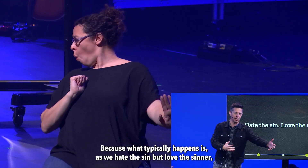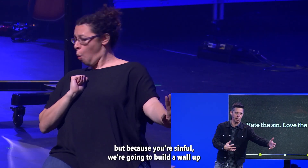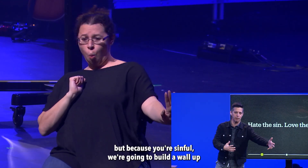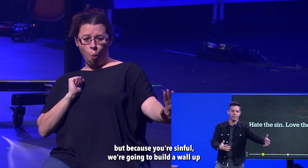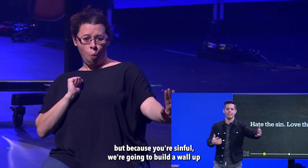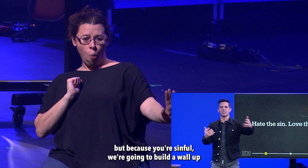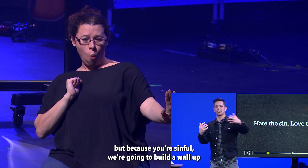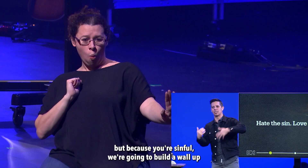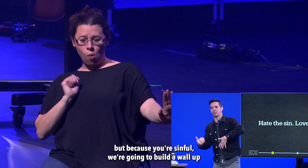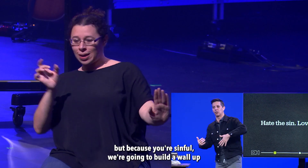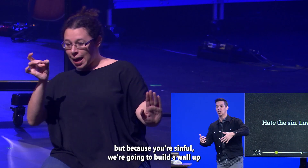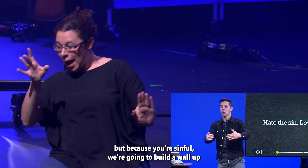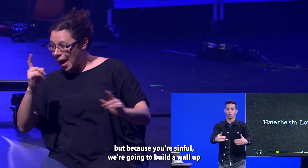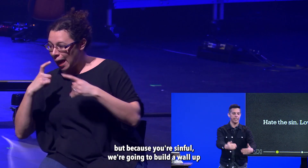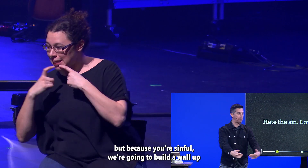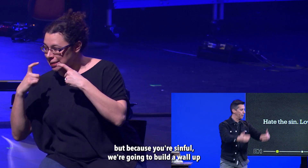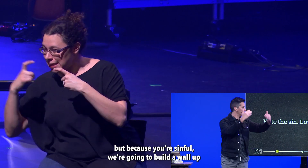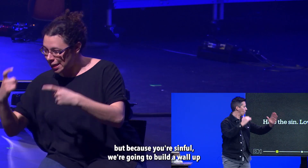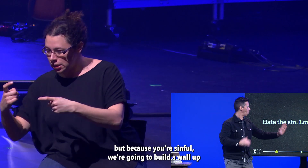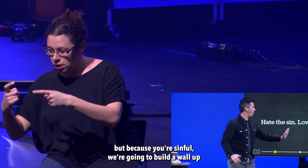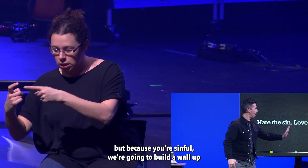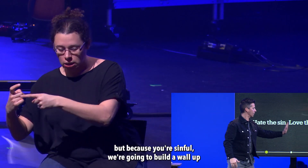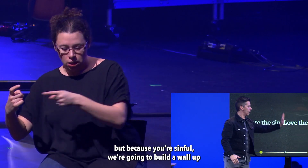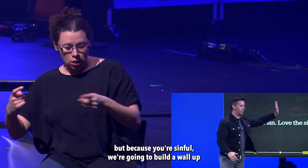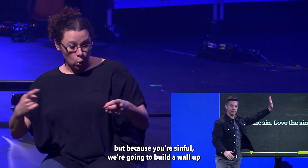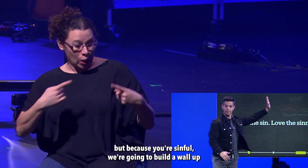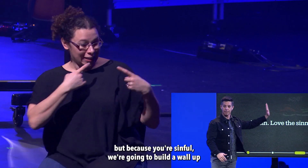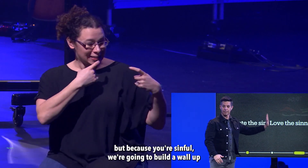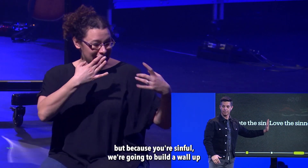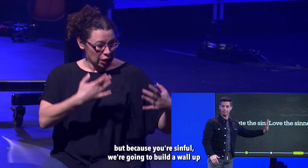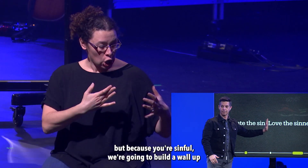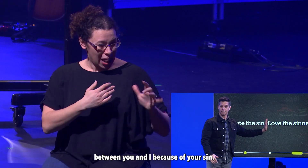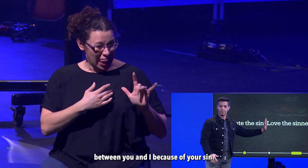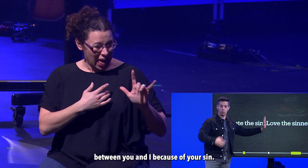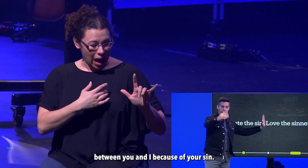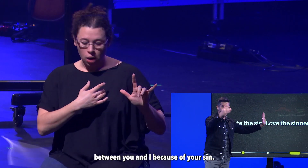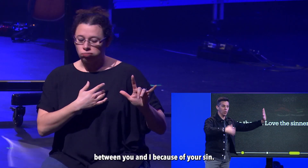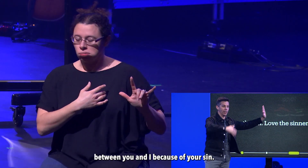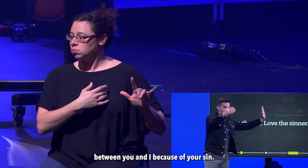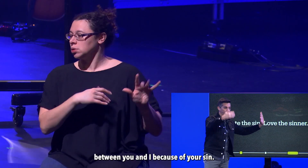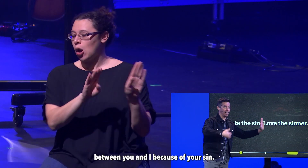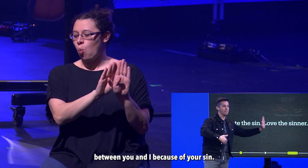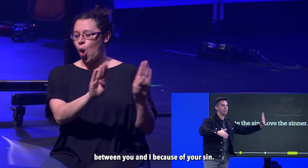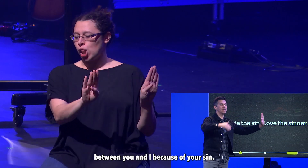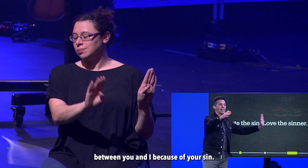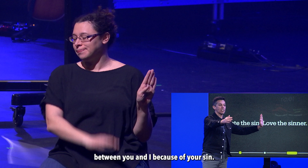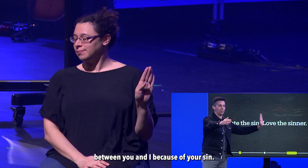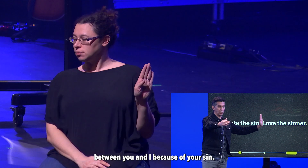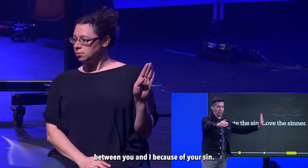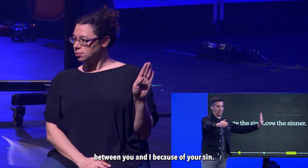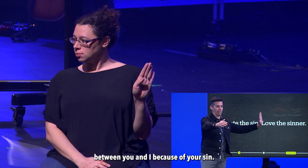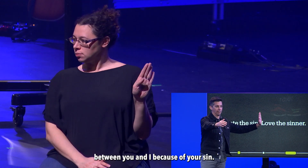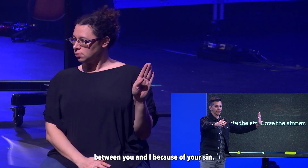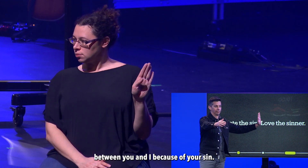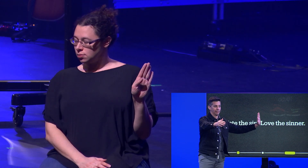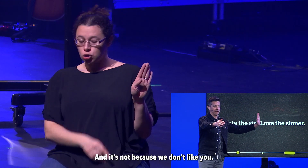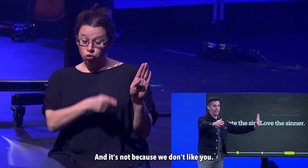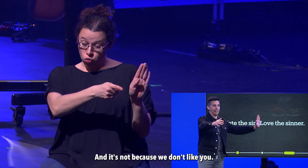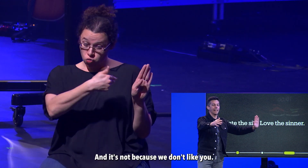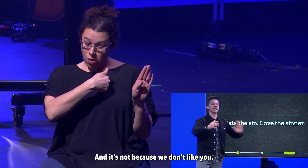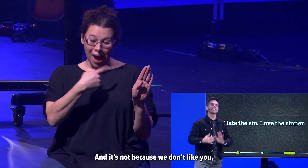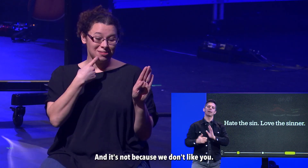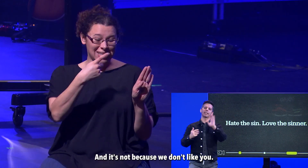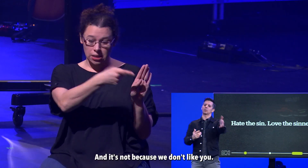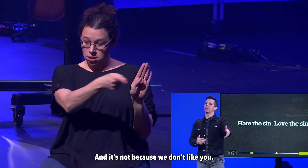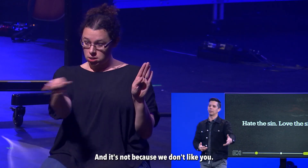the sinner. But because you're sinful, we're gonna build a wall up between you and I because of your sin.